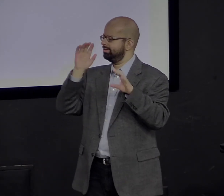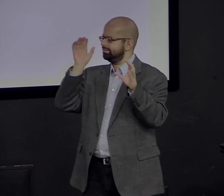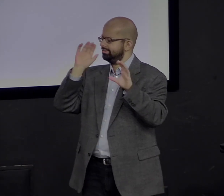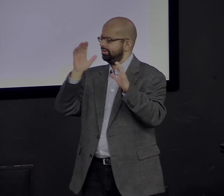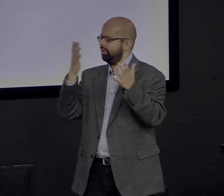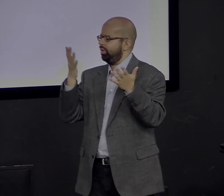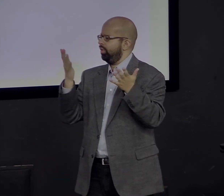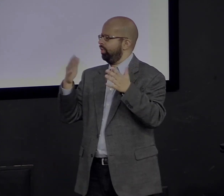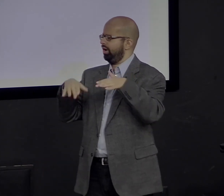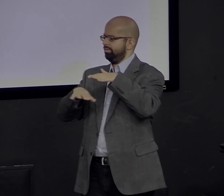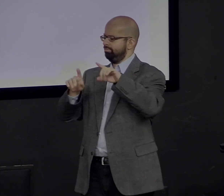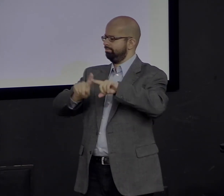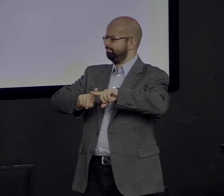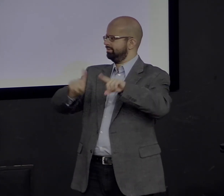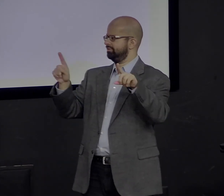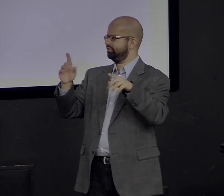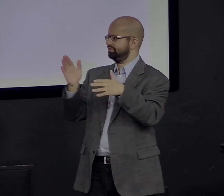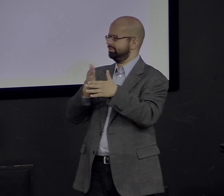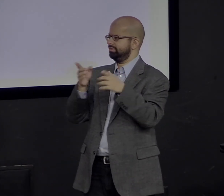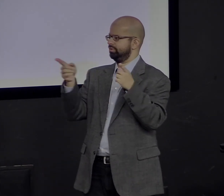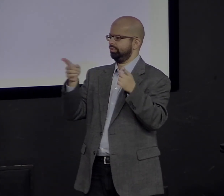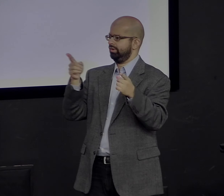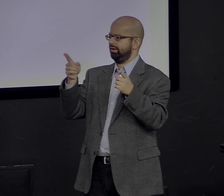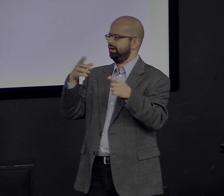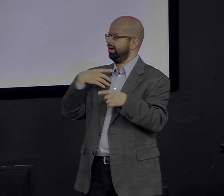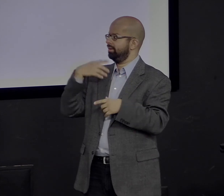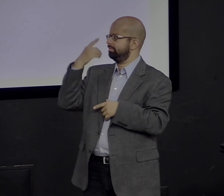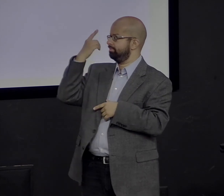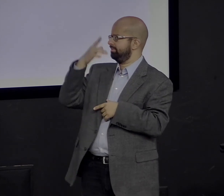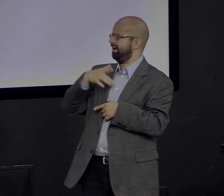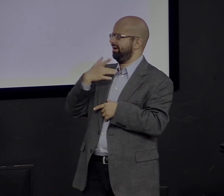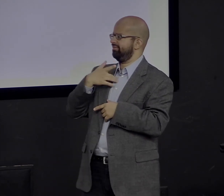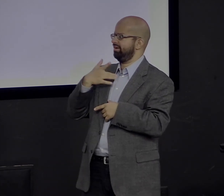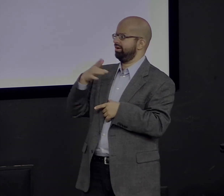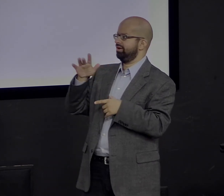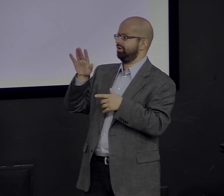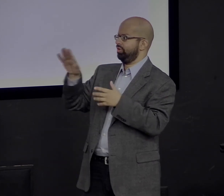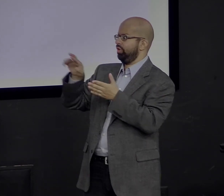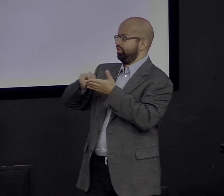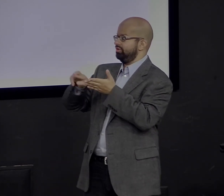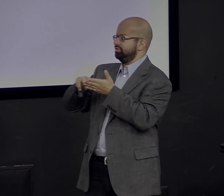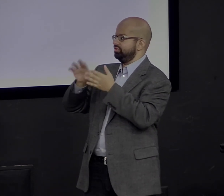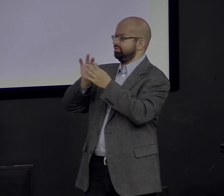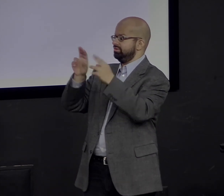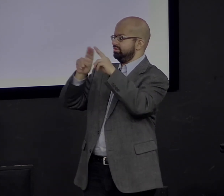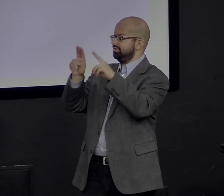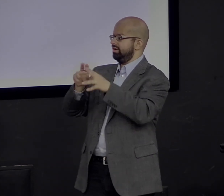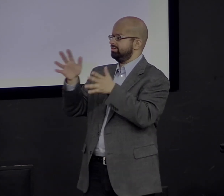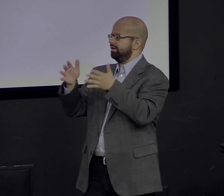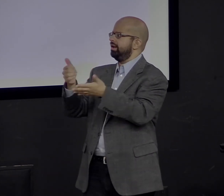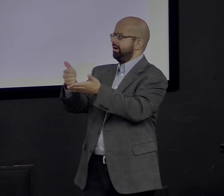in terms of modality and what differences you may see using a different modality of